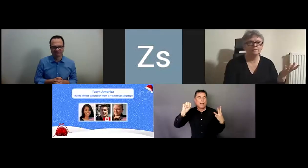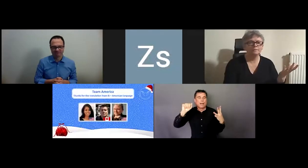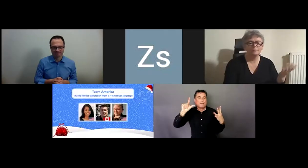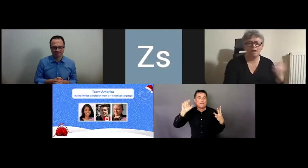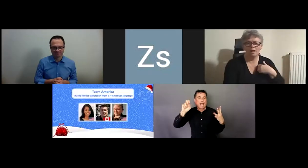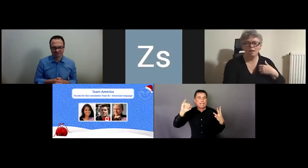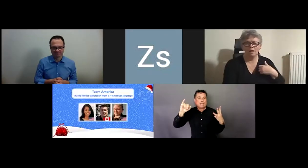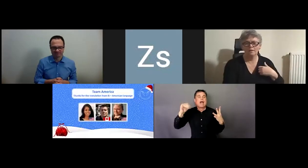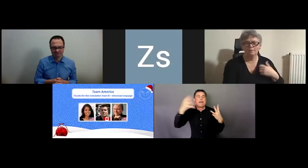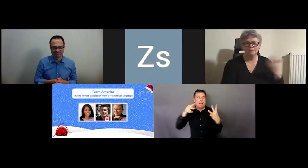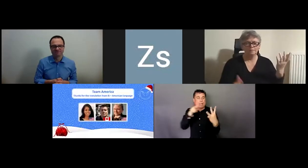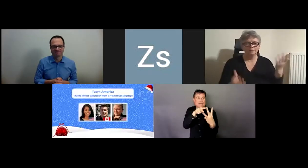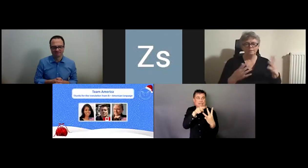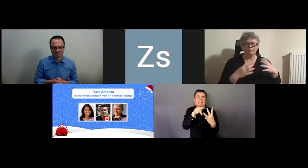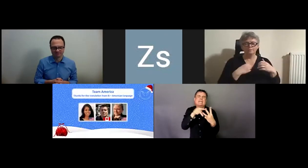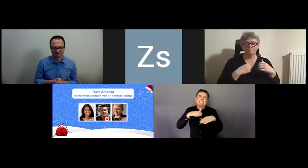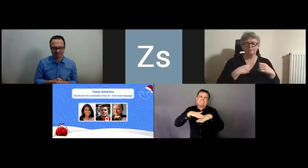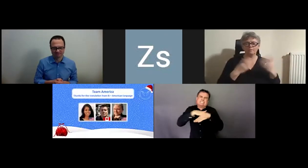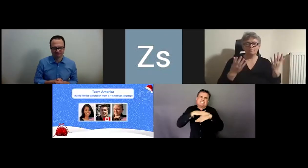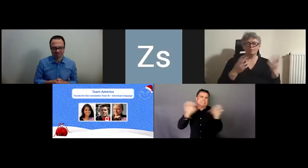and two from the United States.